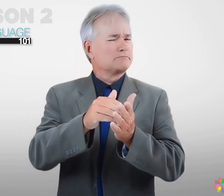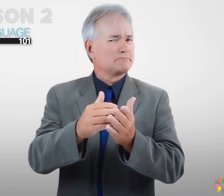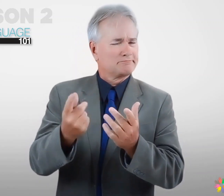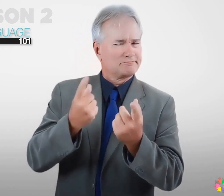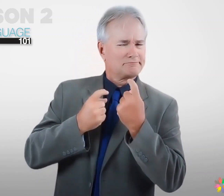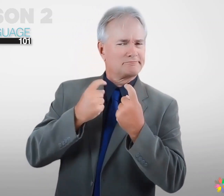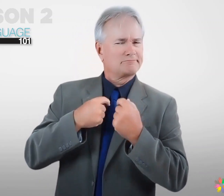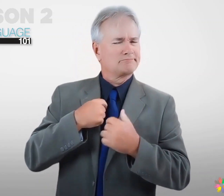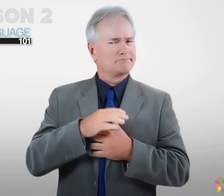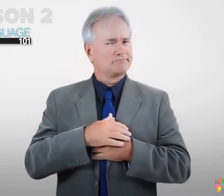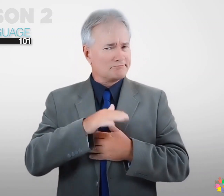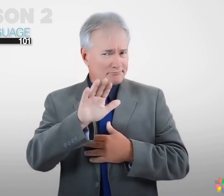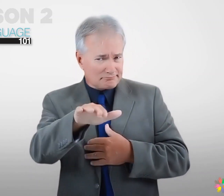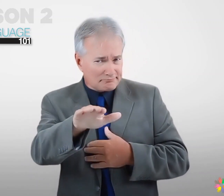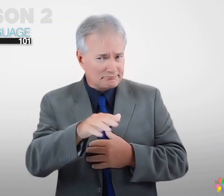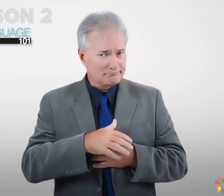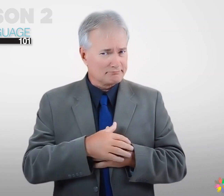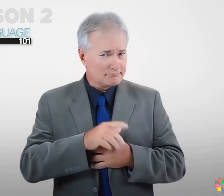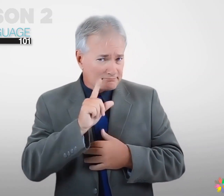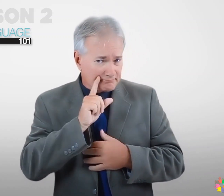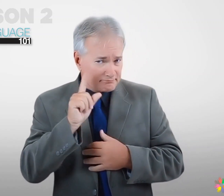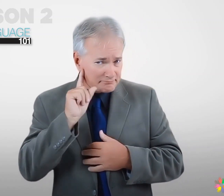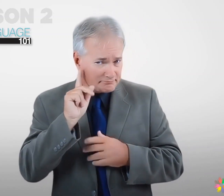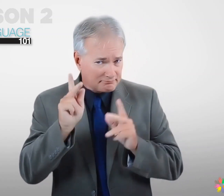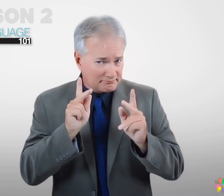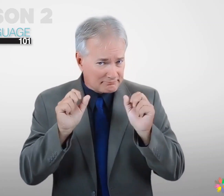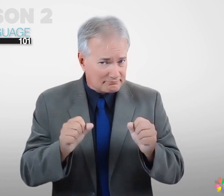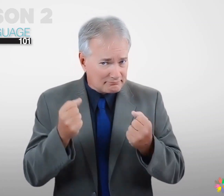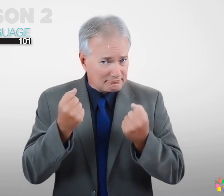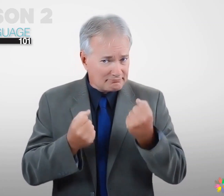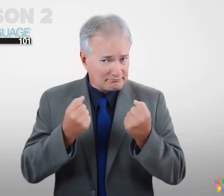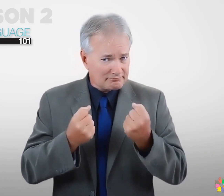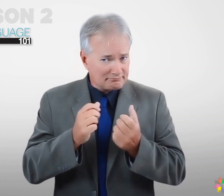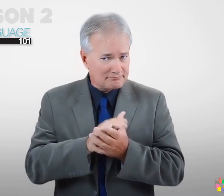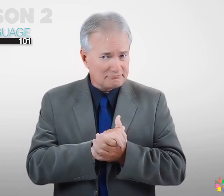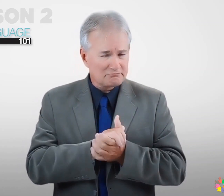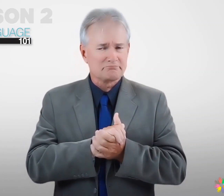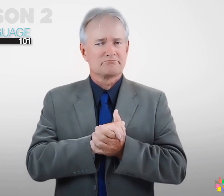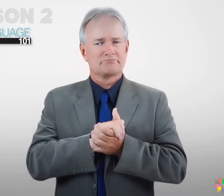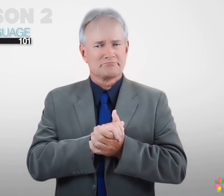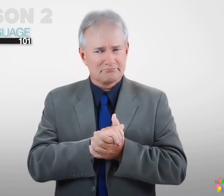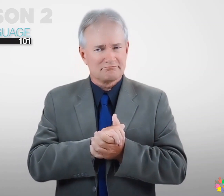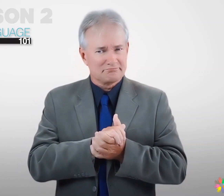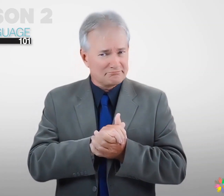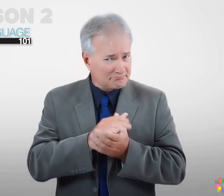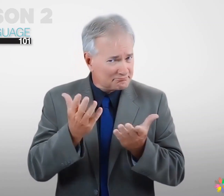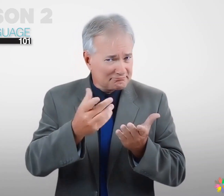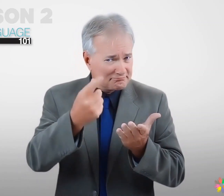And they'll say, "Can deaf people drive a car?" Well, what do you